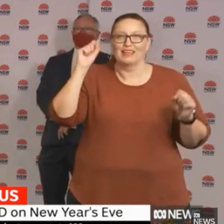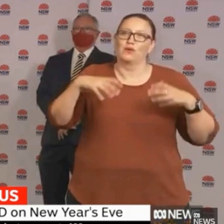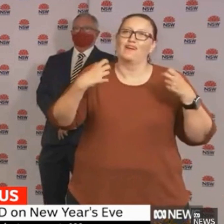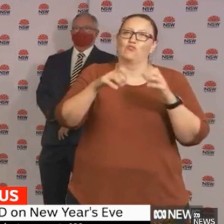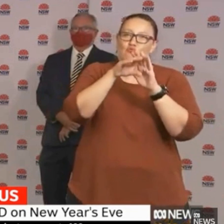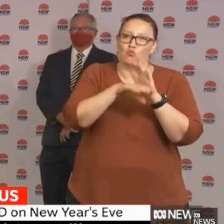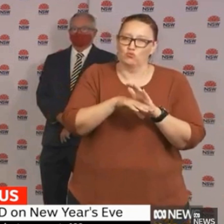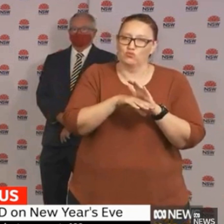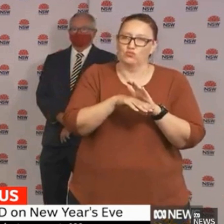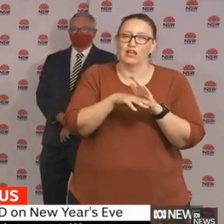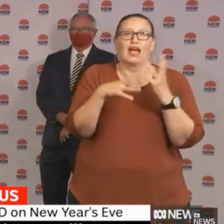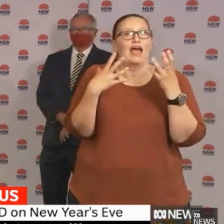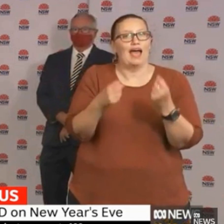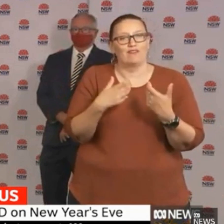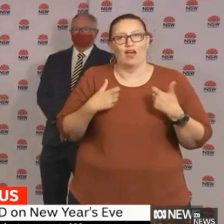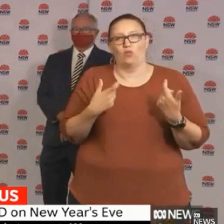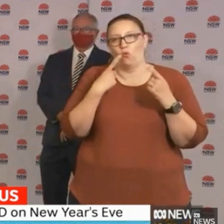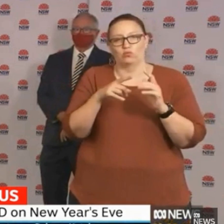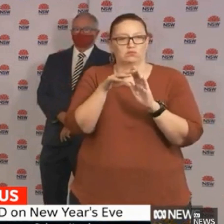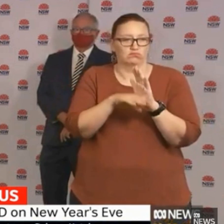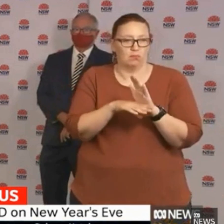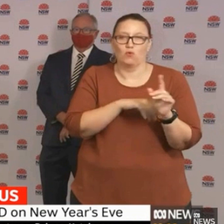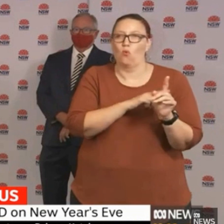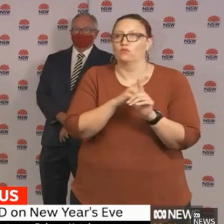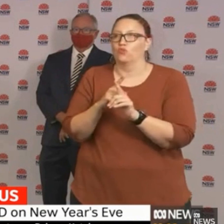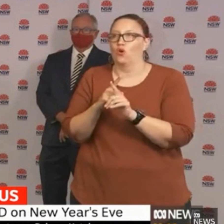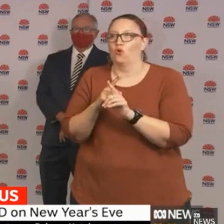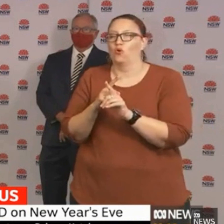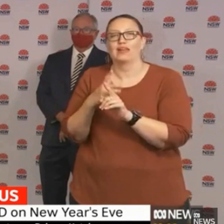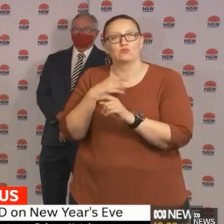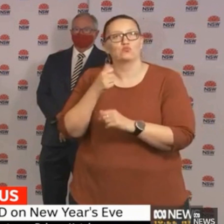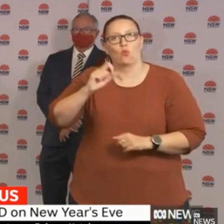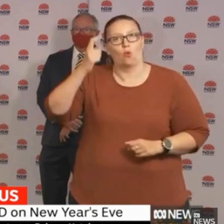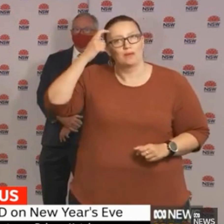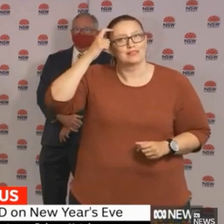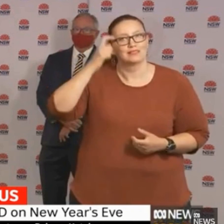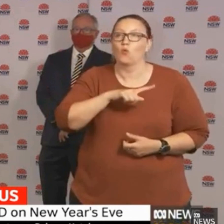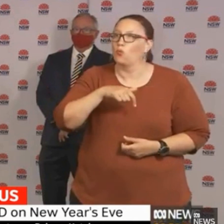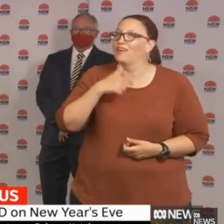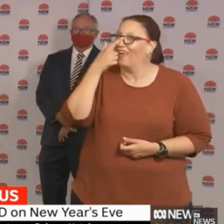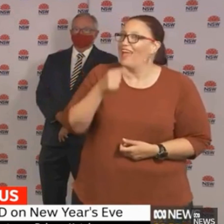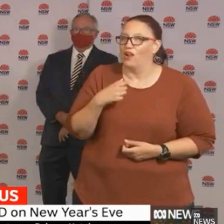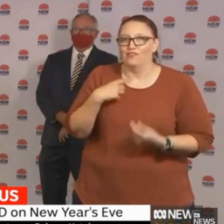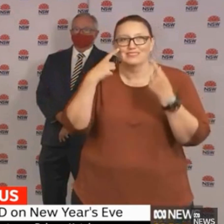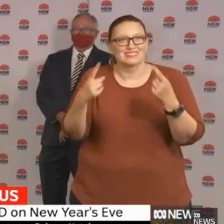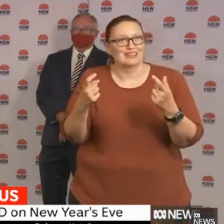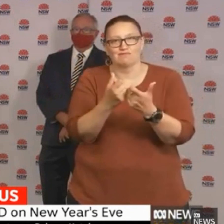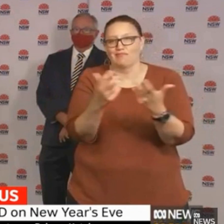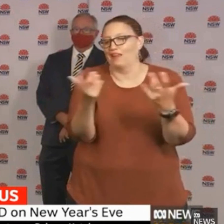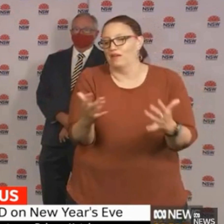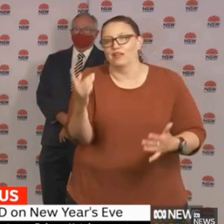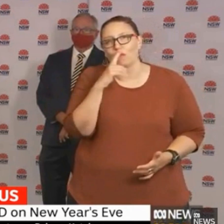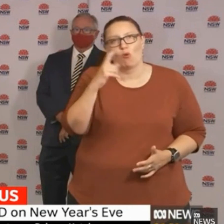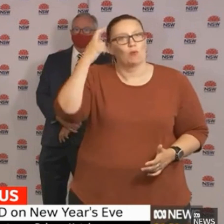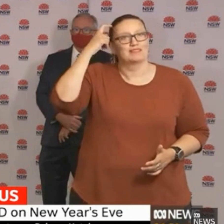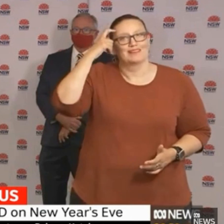place. Yes, we've got the health orders in place. But there's also a degree of common sense and restraint. I know we're capable of it because I've seen it in bucket